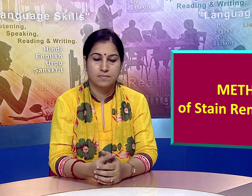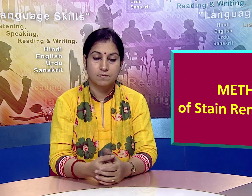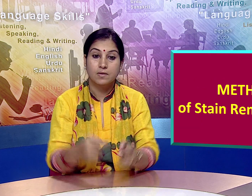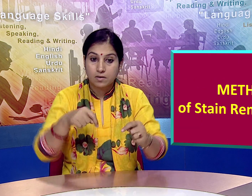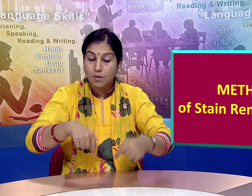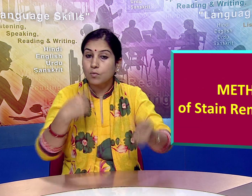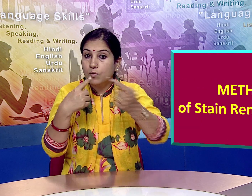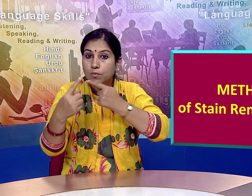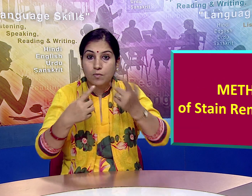Now we will discuss